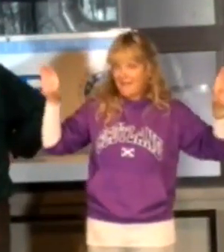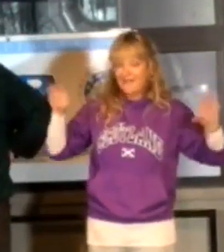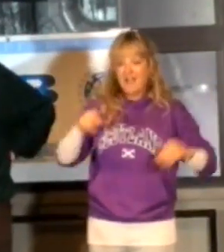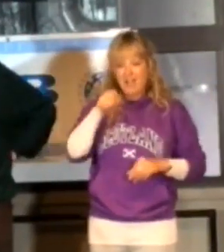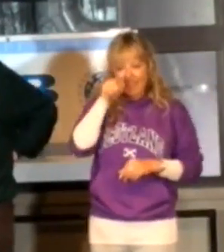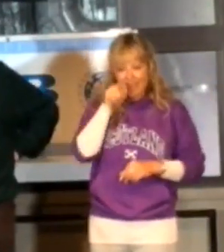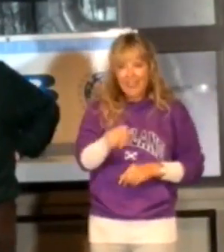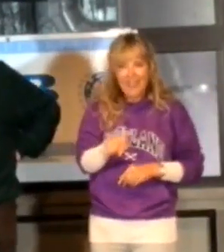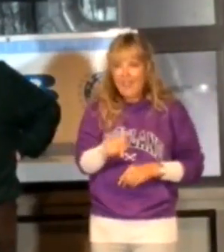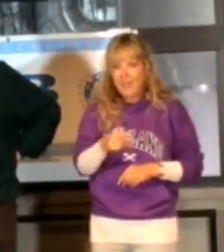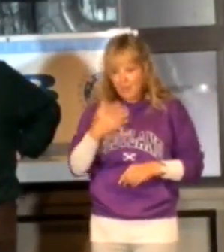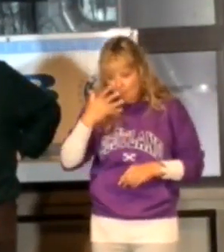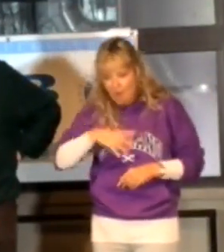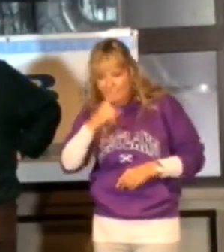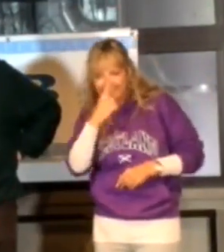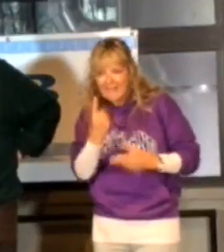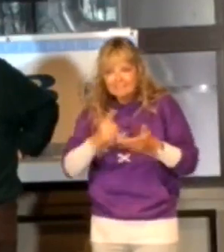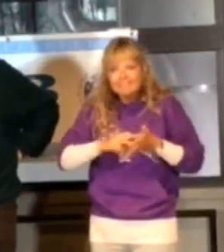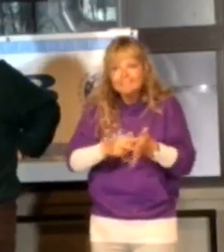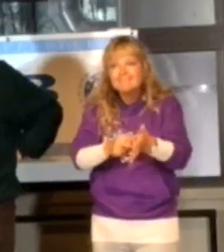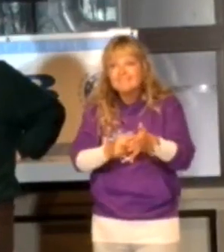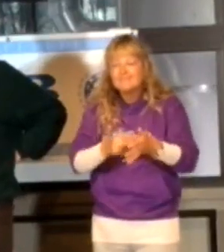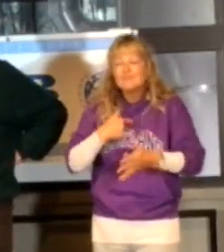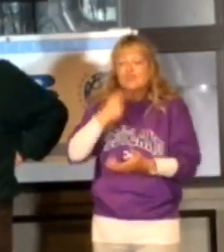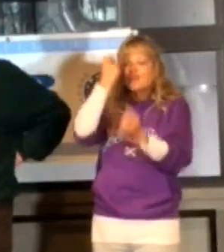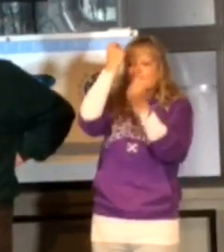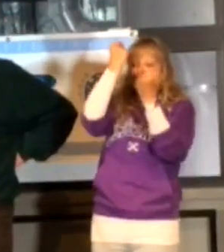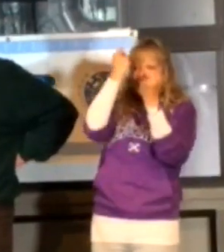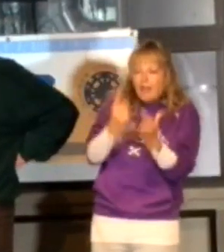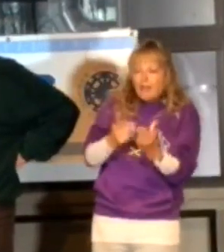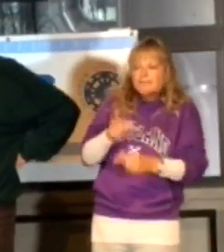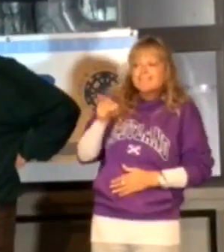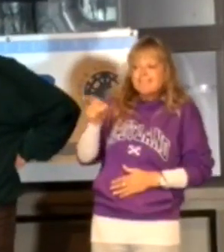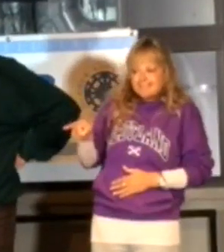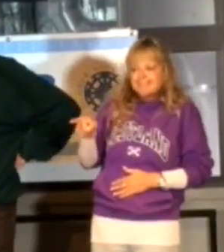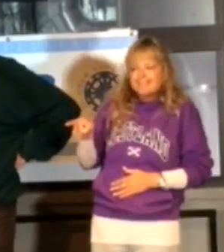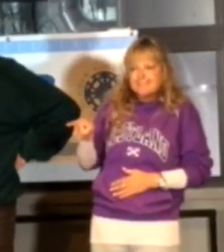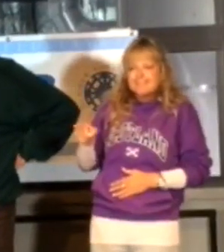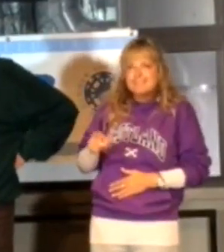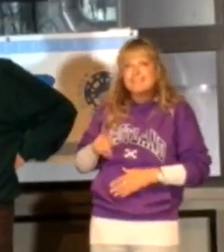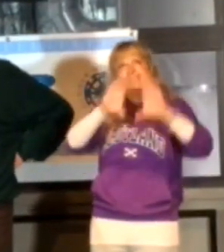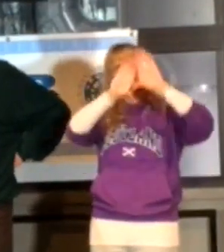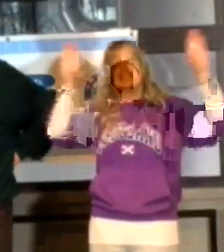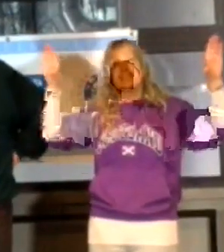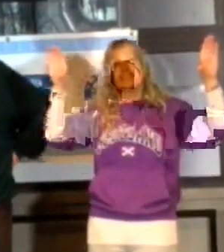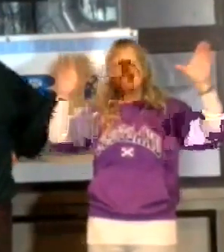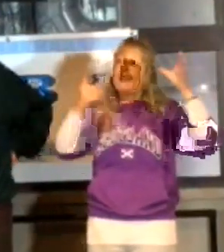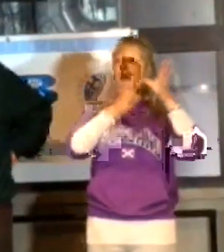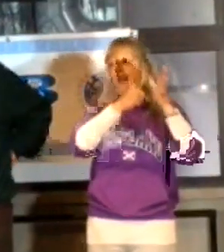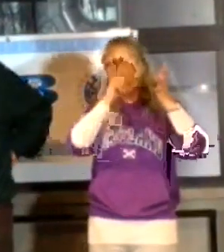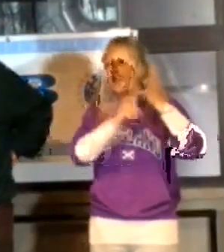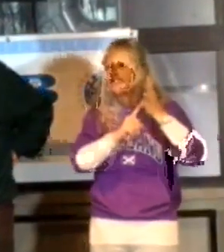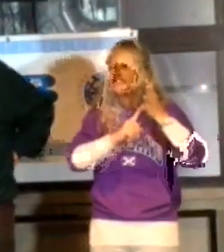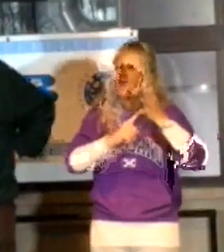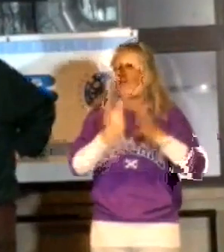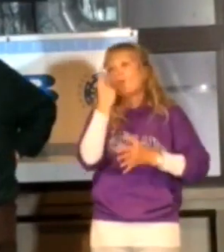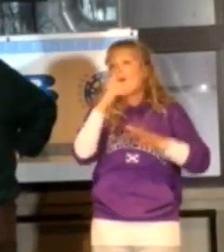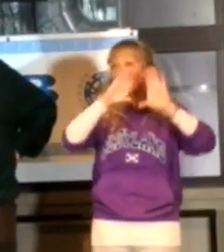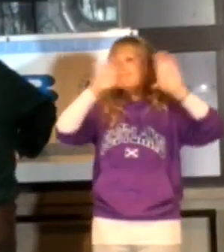and I'm delighted to say that we realised the importance of All Under One Banner to the Scottish independence